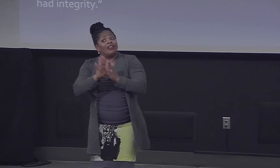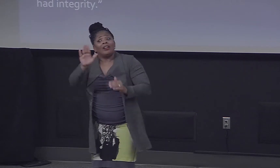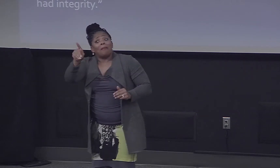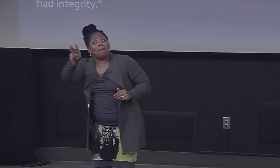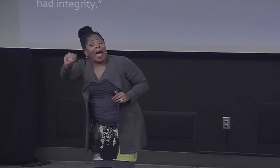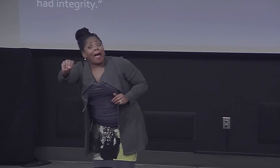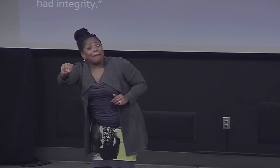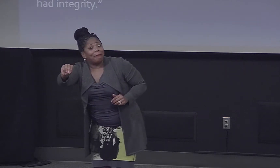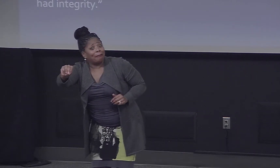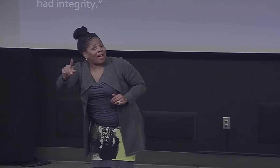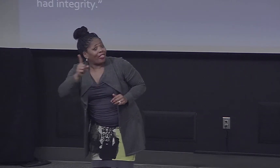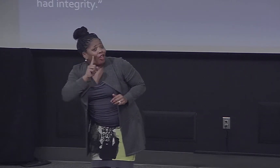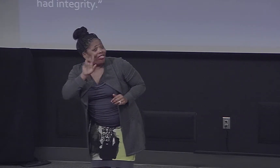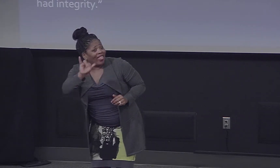coming from.